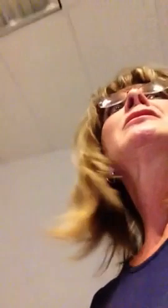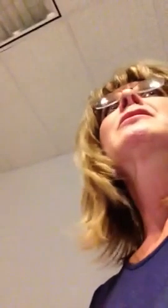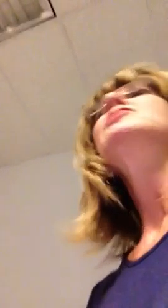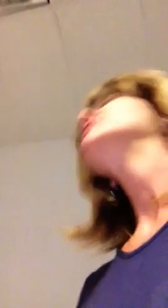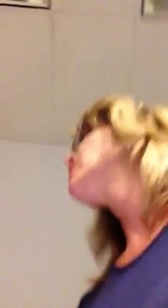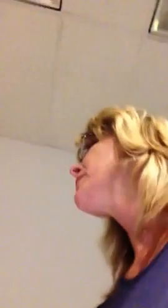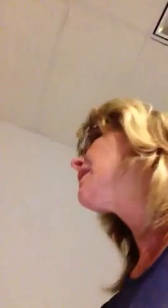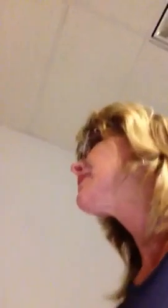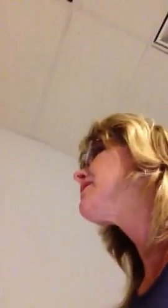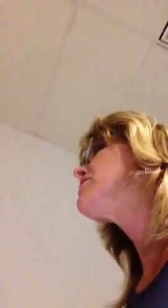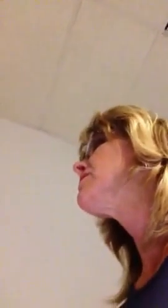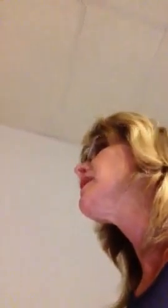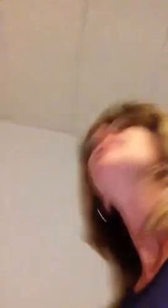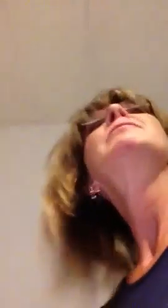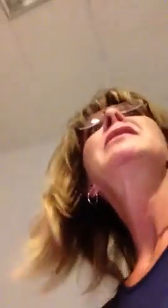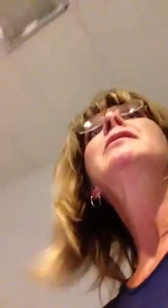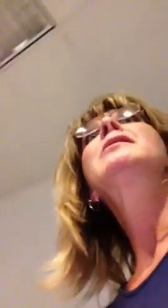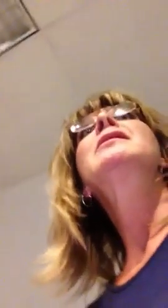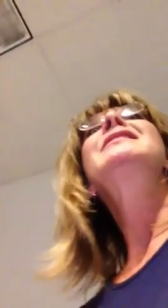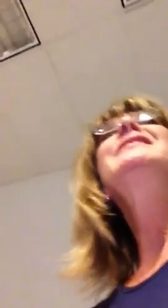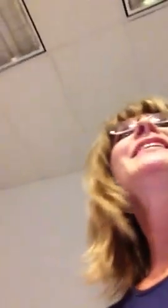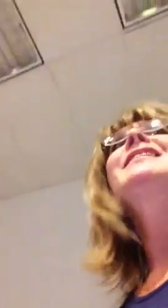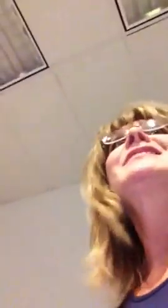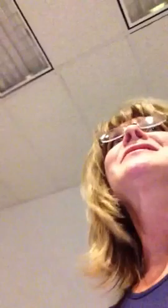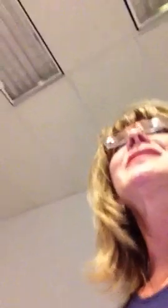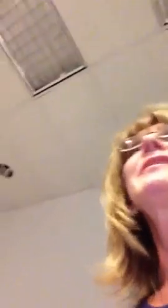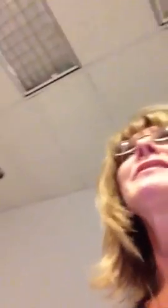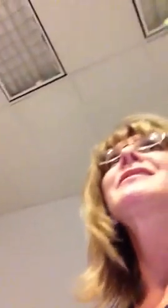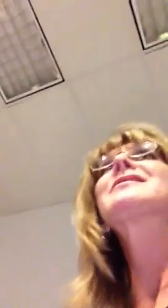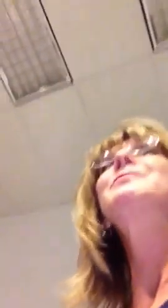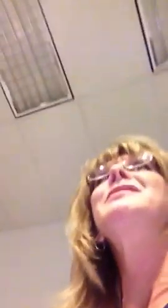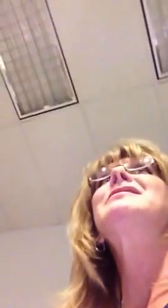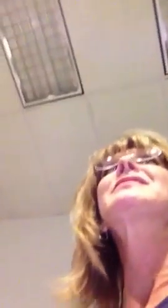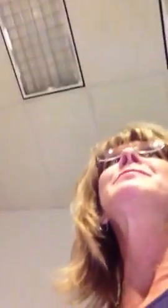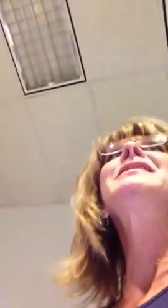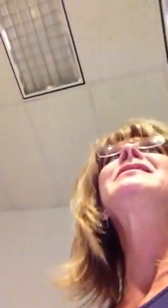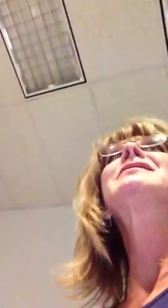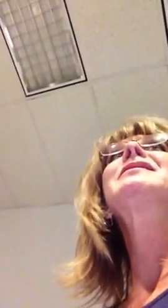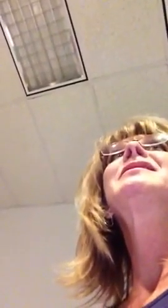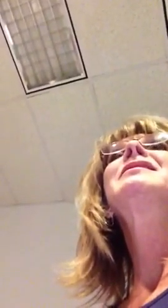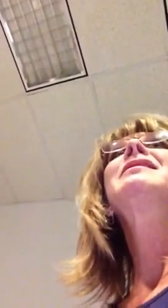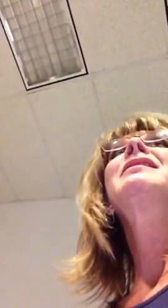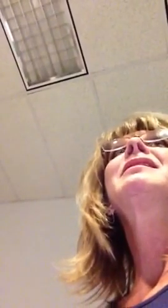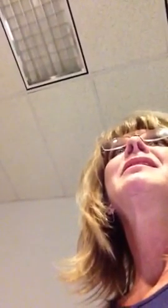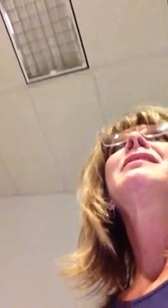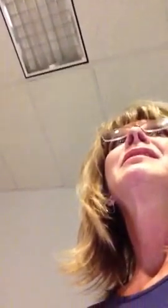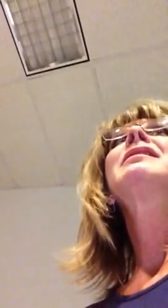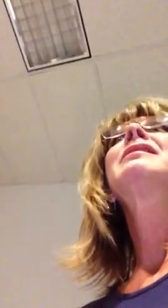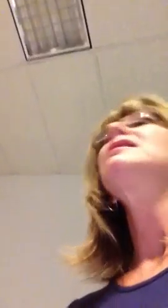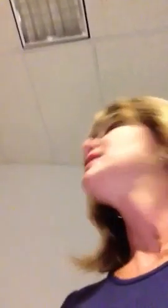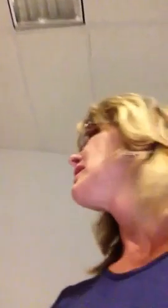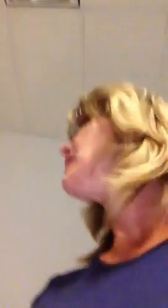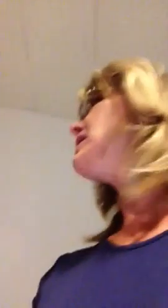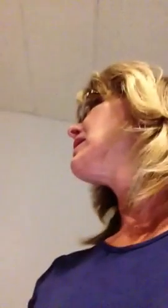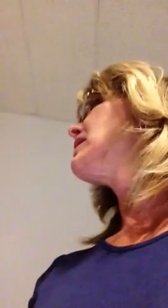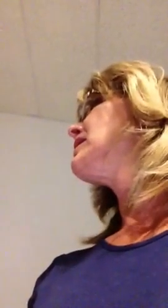Can you help me out there do that maybe? What about YouTube link? Yeah, it's not, I Yeah, think do it's you gonna be guys- 6 minutes. Like, do you know how? Yeah, you can upload it to YouTube. That's fine.